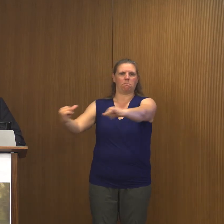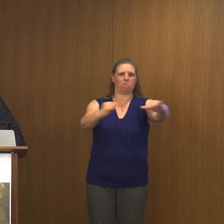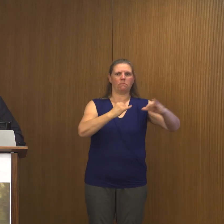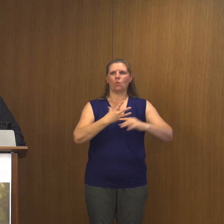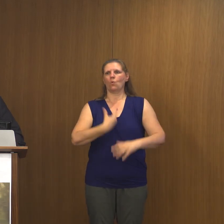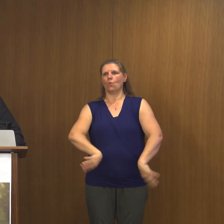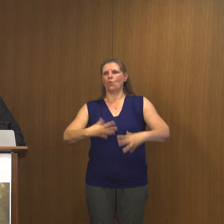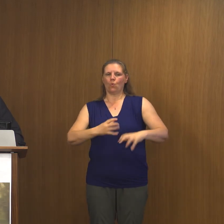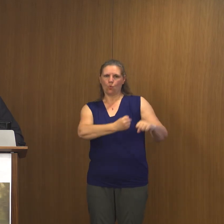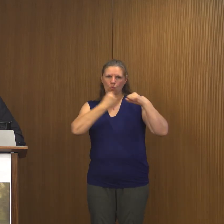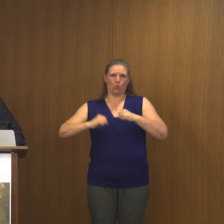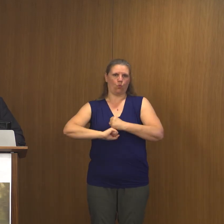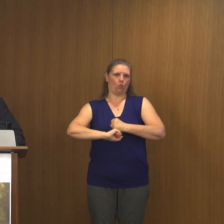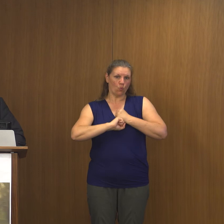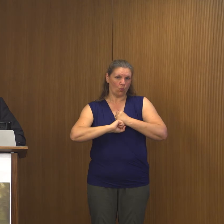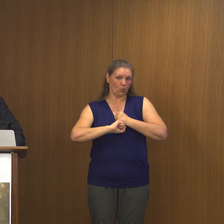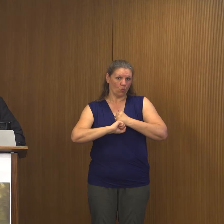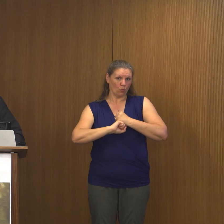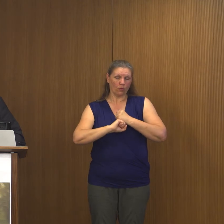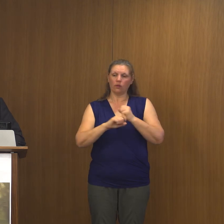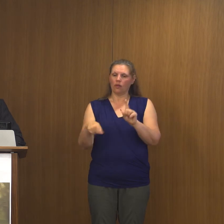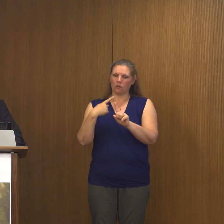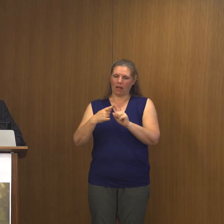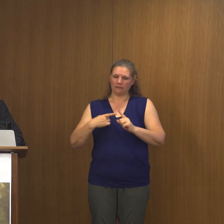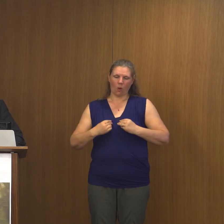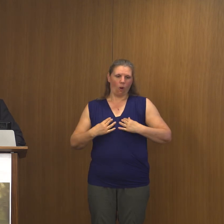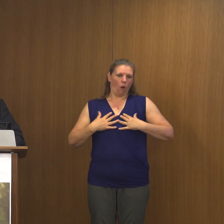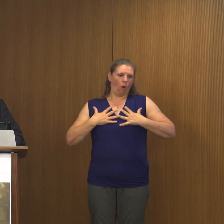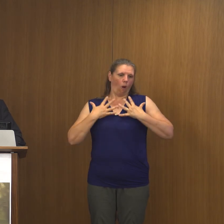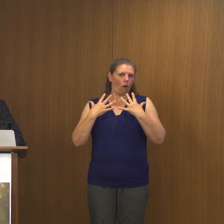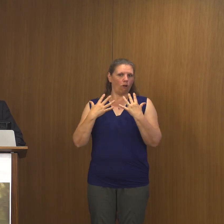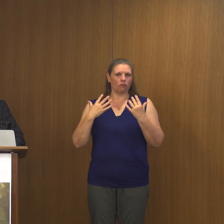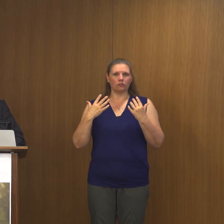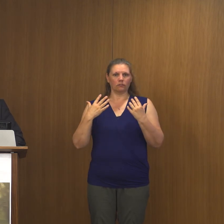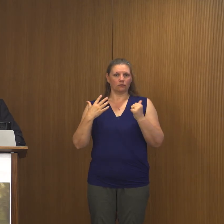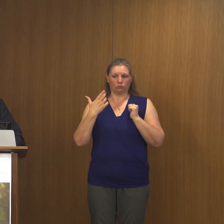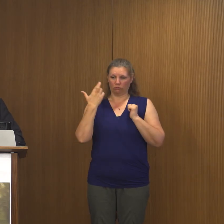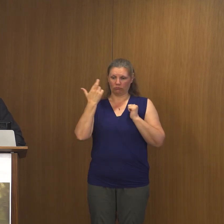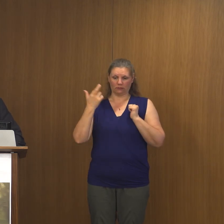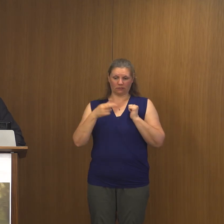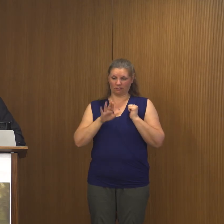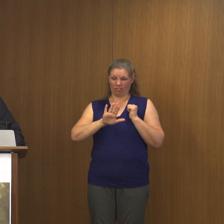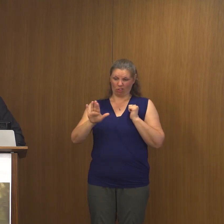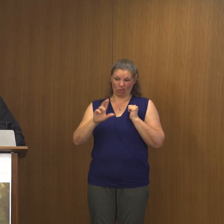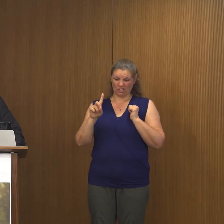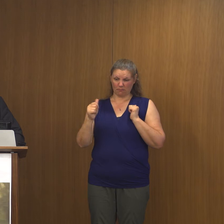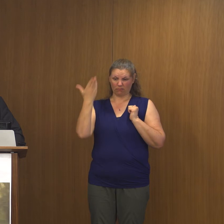impactful and just rewarding in terms of finally having that validation, especially living with invisible illness.